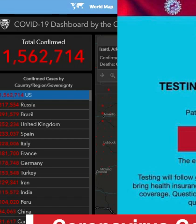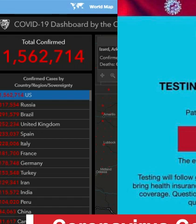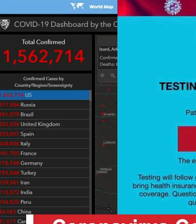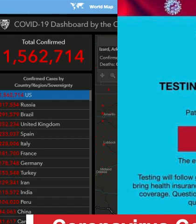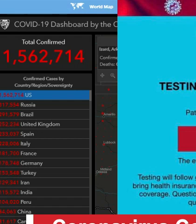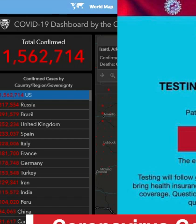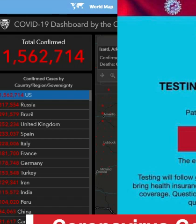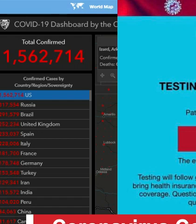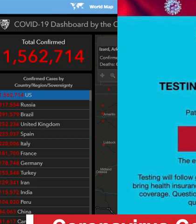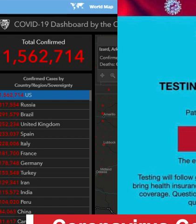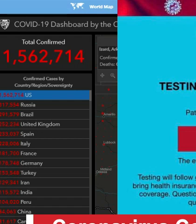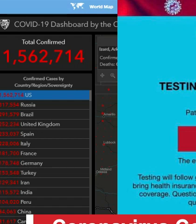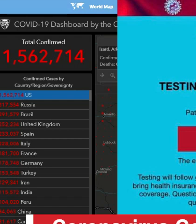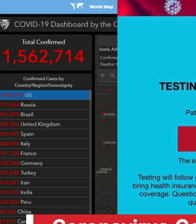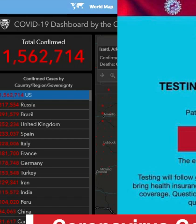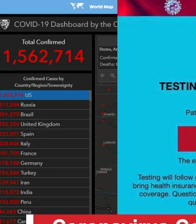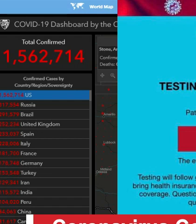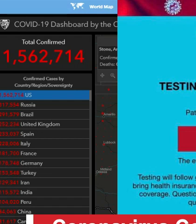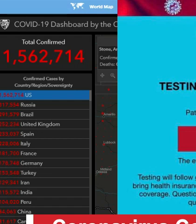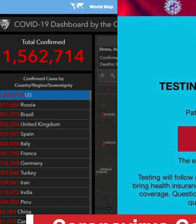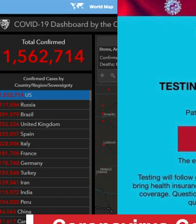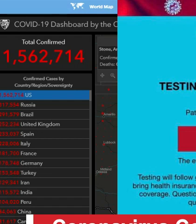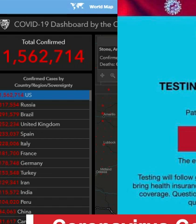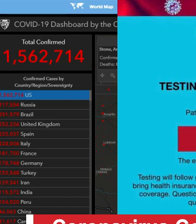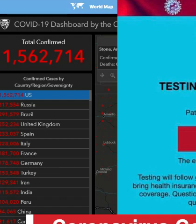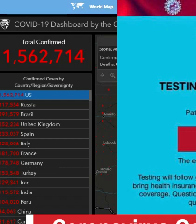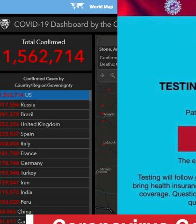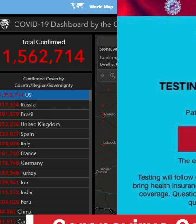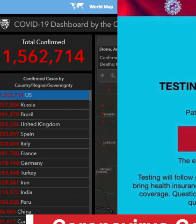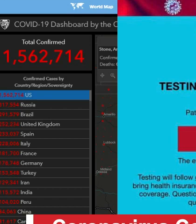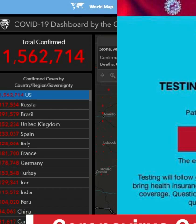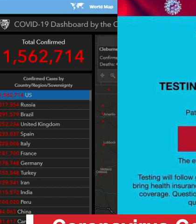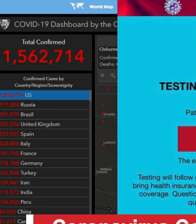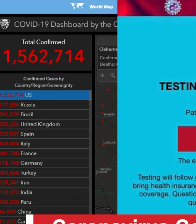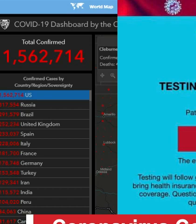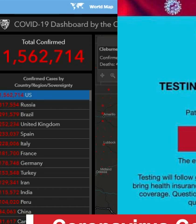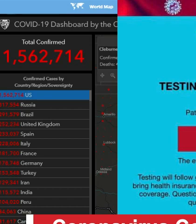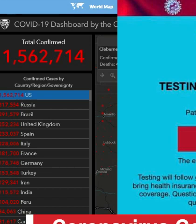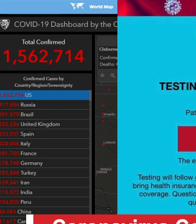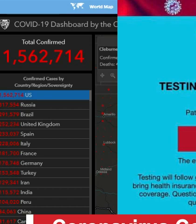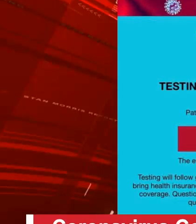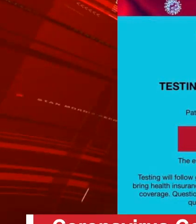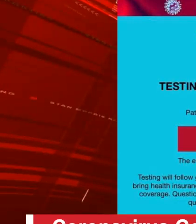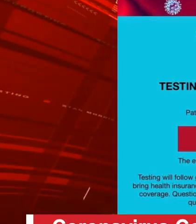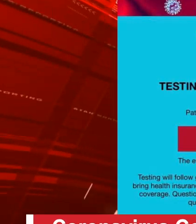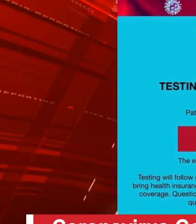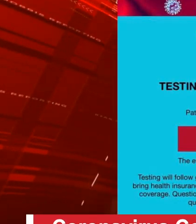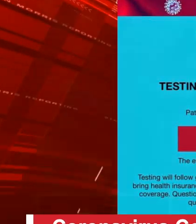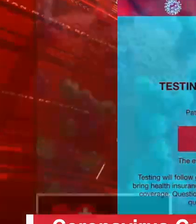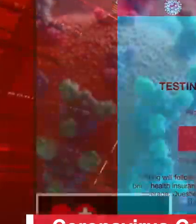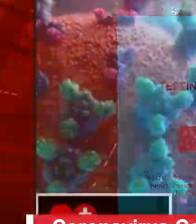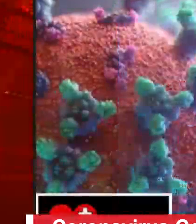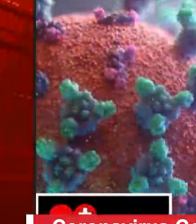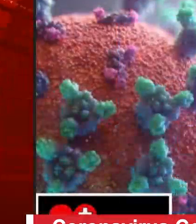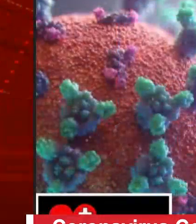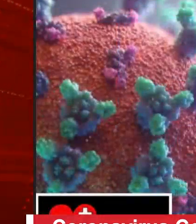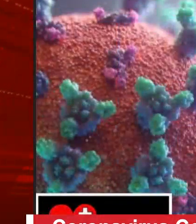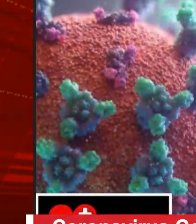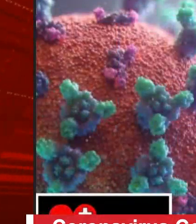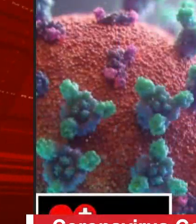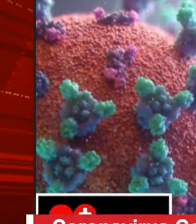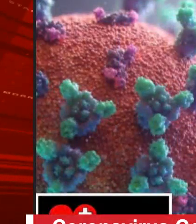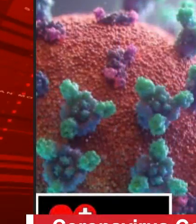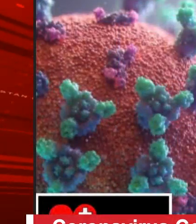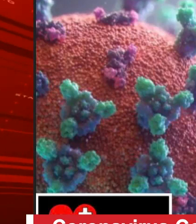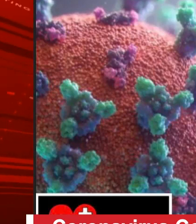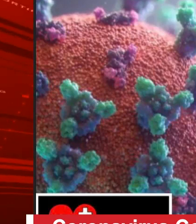less. So they've had quite a few additional numbers in Crittenden County of tests given out by this partnership. Also, let's let you know